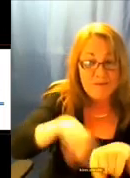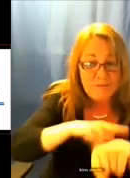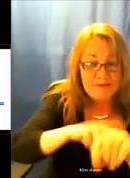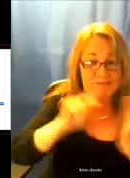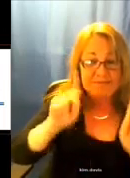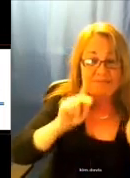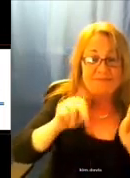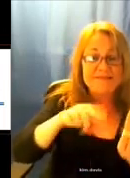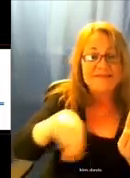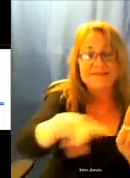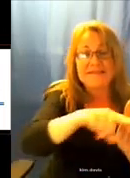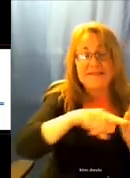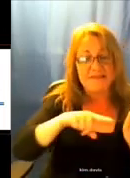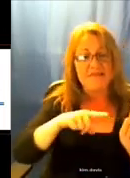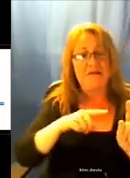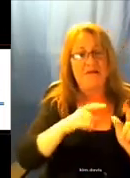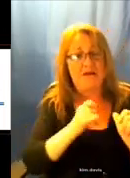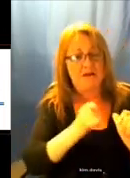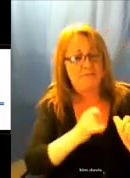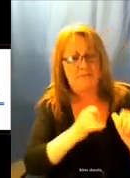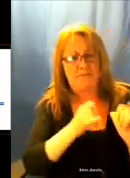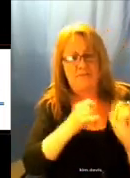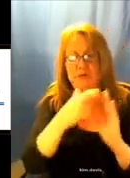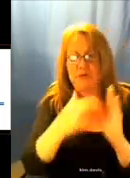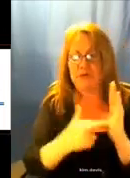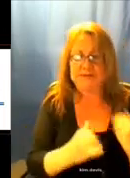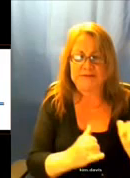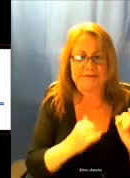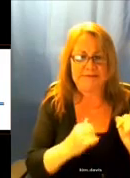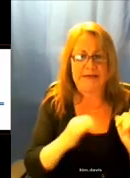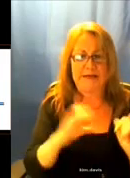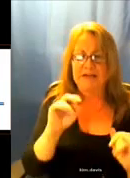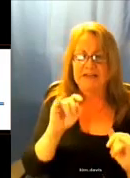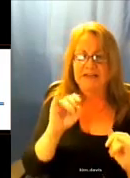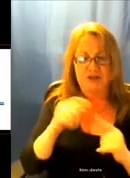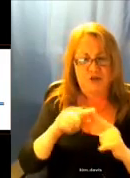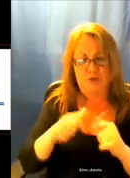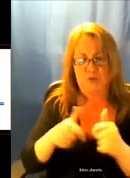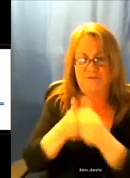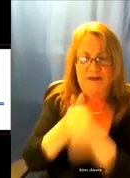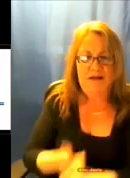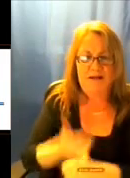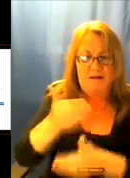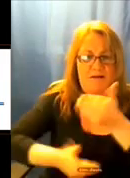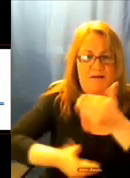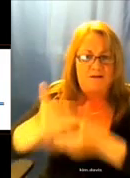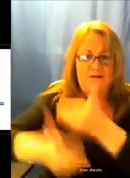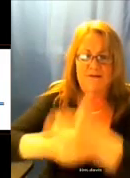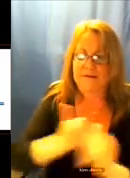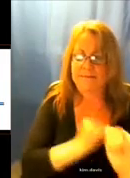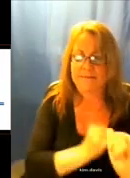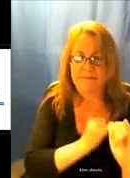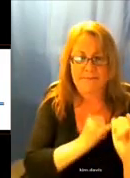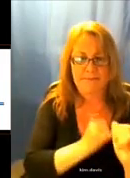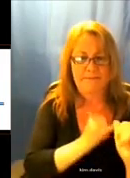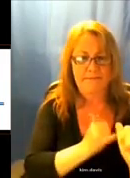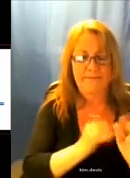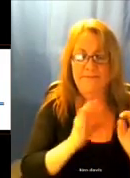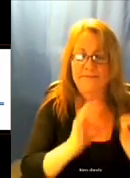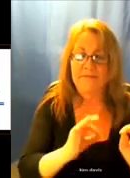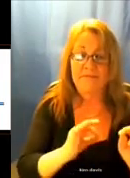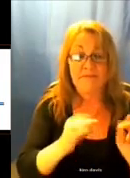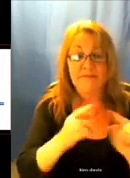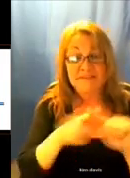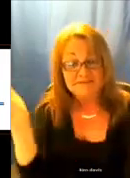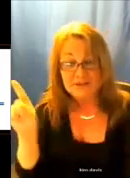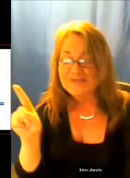others, it's prohibited. People that are hearing or without disabilities, they should have the same standards for those that